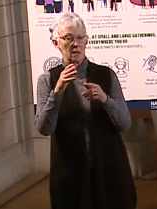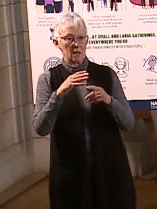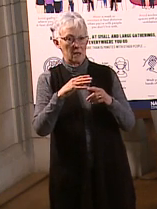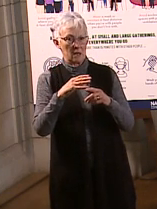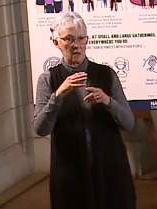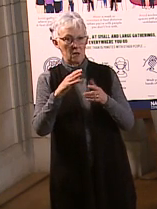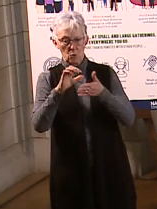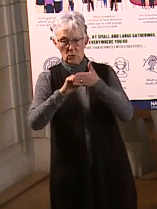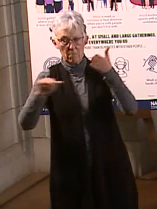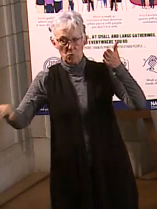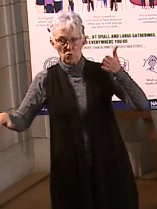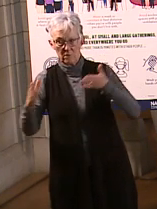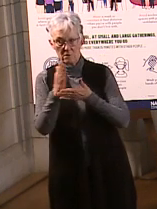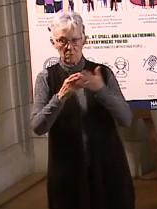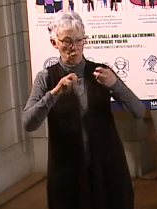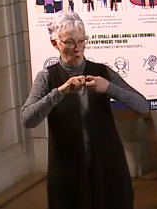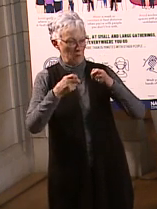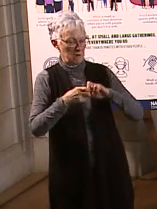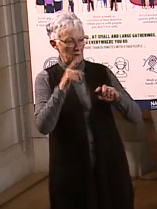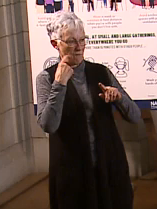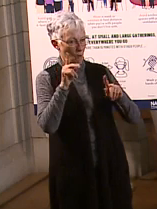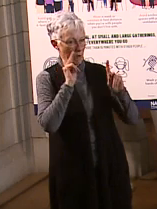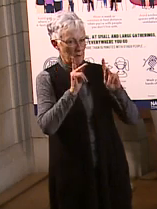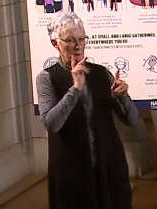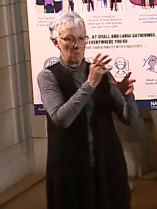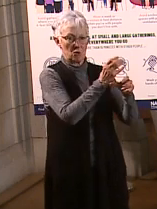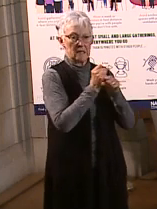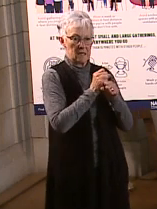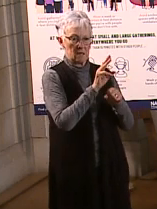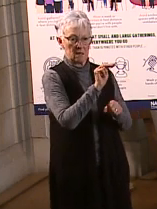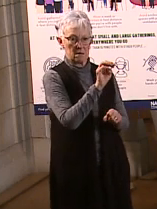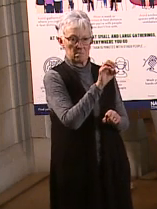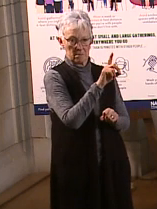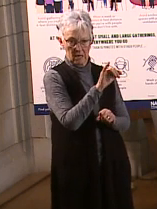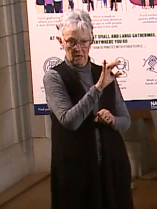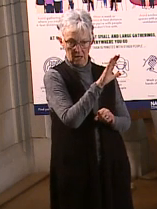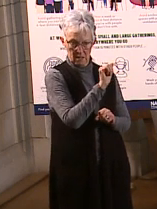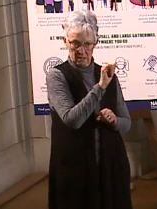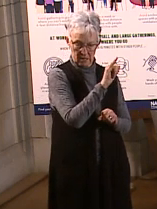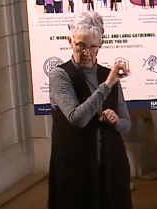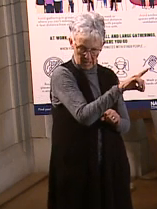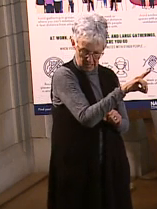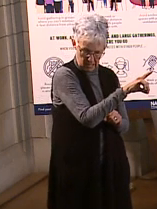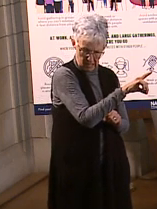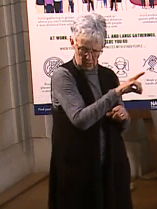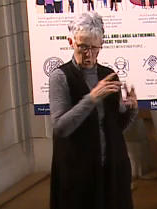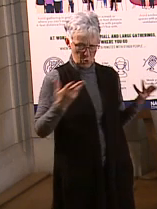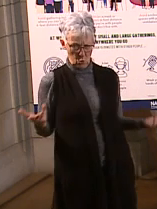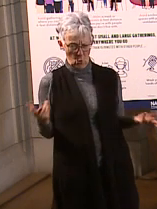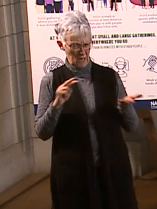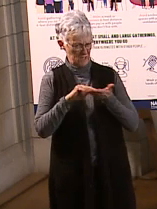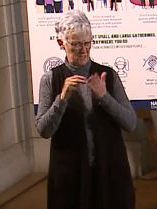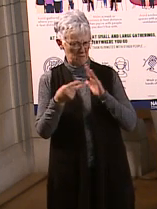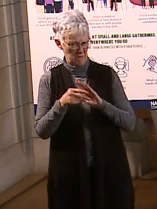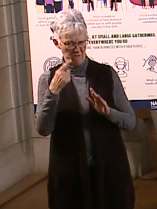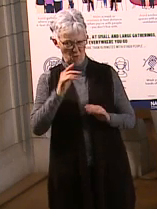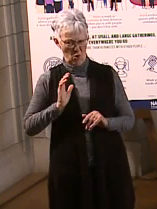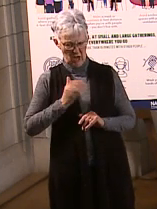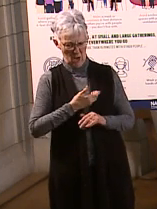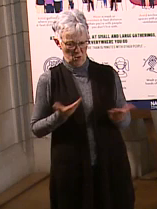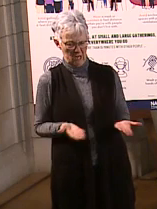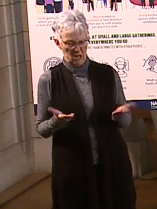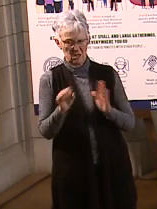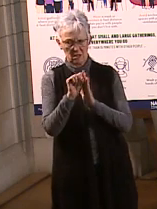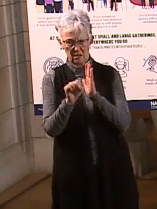eligibility. What does that, or will that mean for the prime level benefits under the Heritage Health Adult